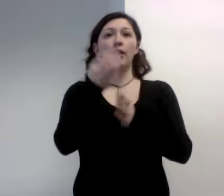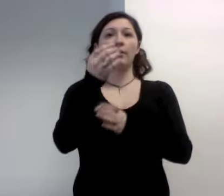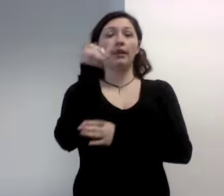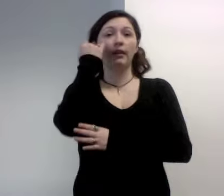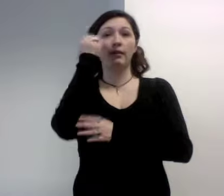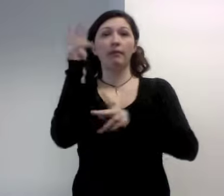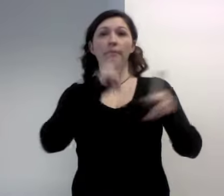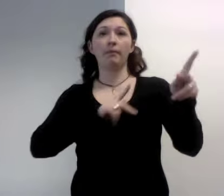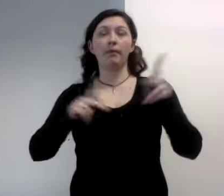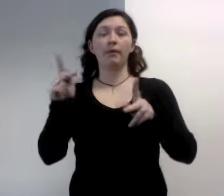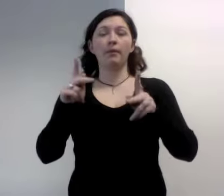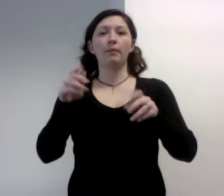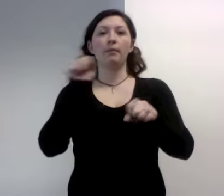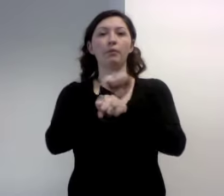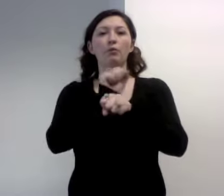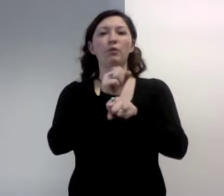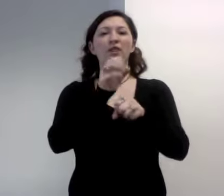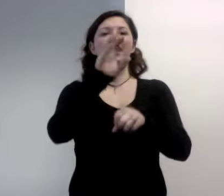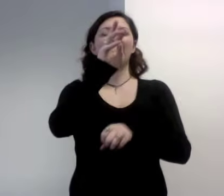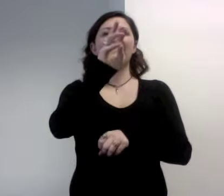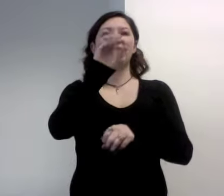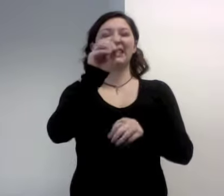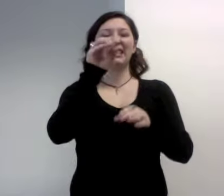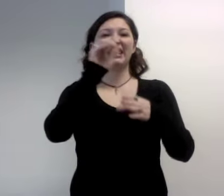week, overtime and Sundays, no pay.